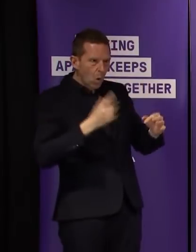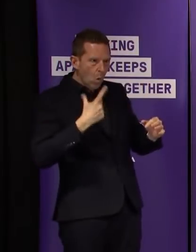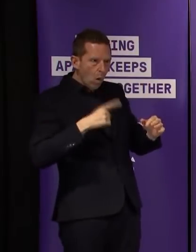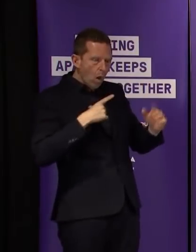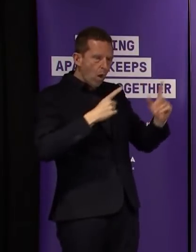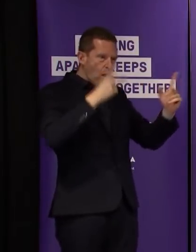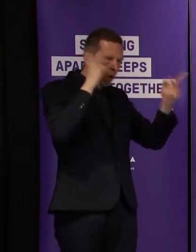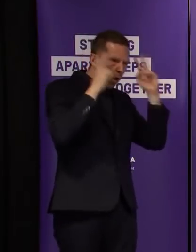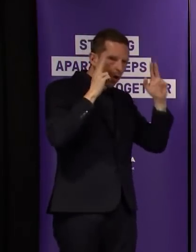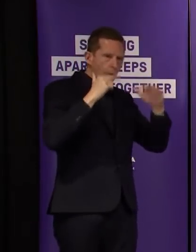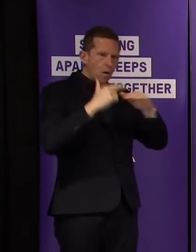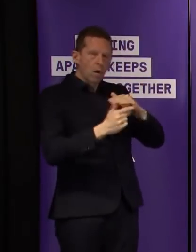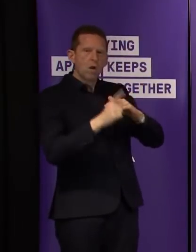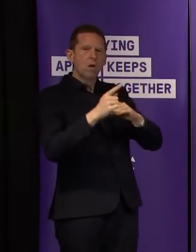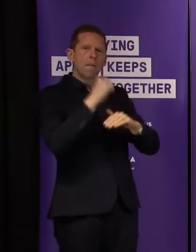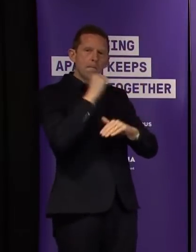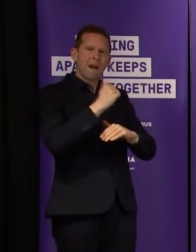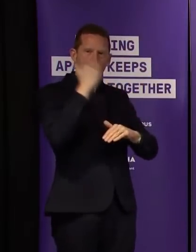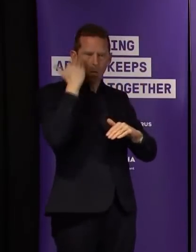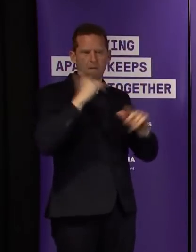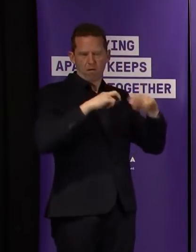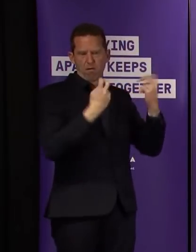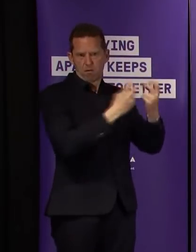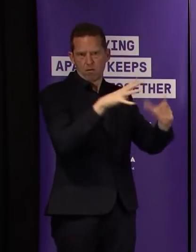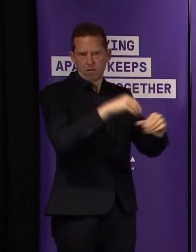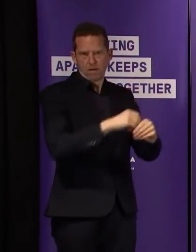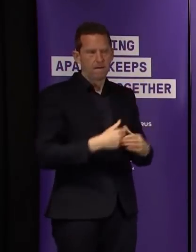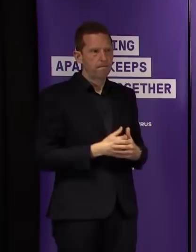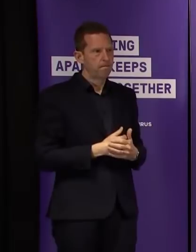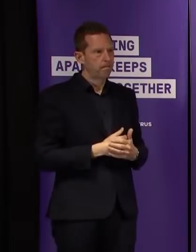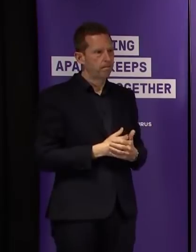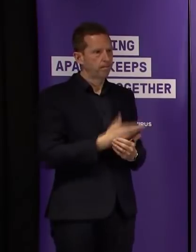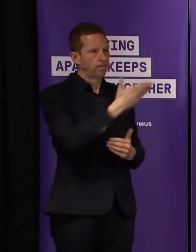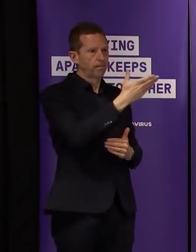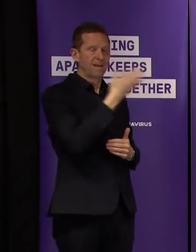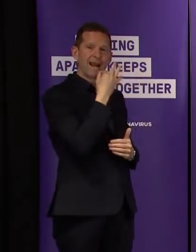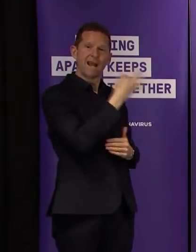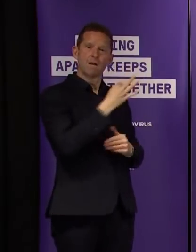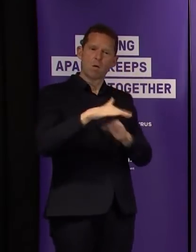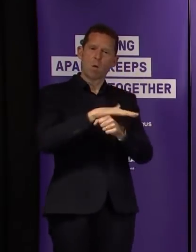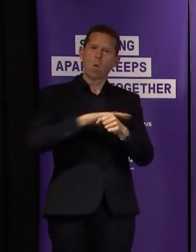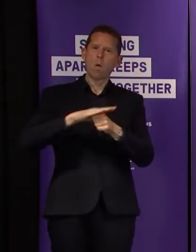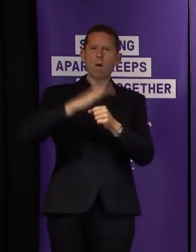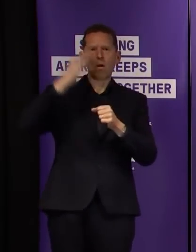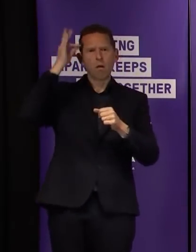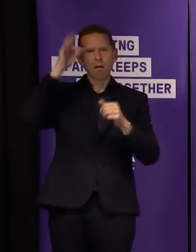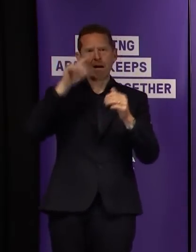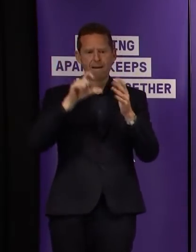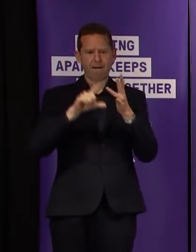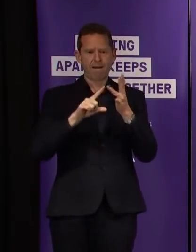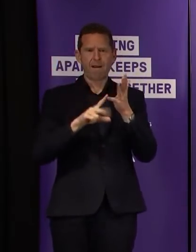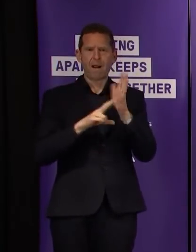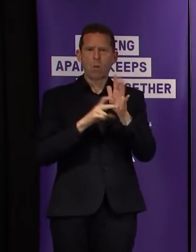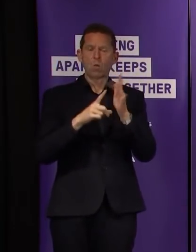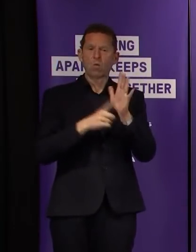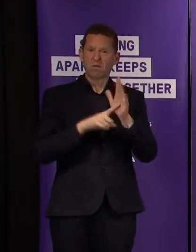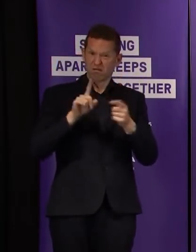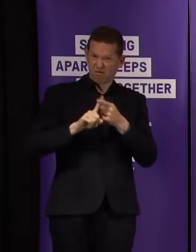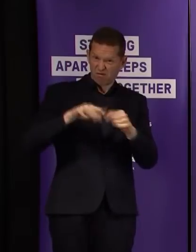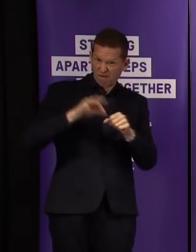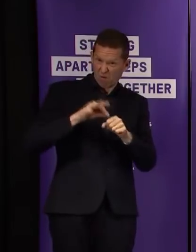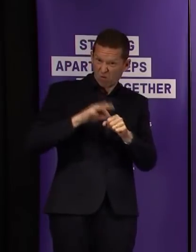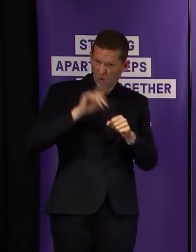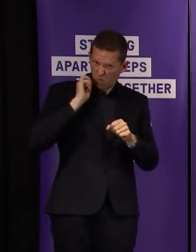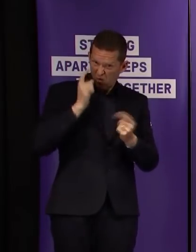men and women together. Can local council elections still go ahead, or is there a need to postpone them given that these restrictions are lasting longer, making